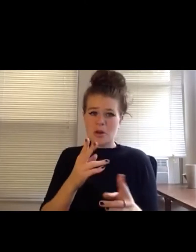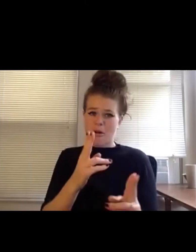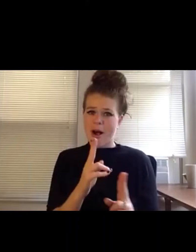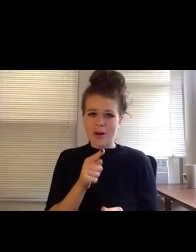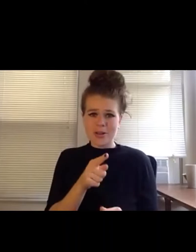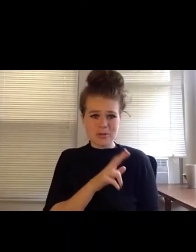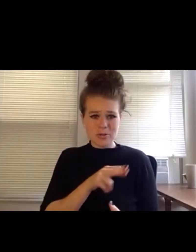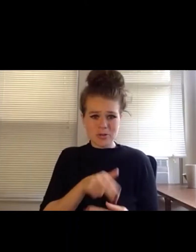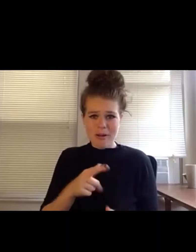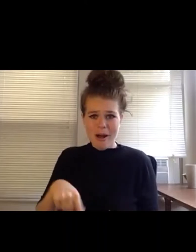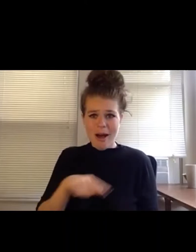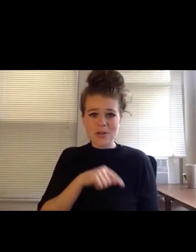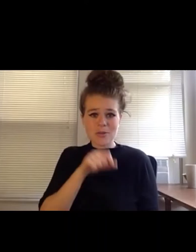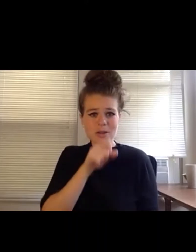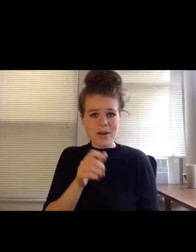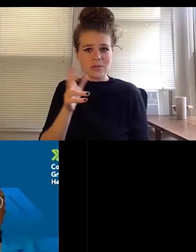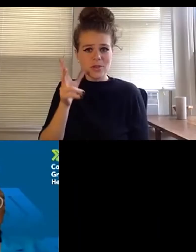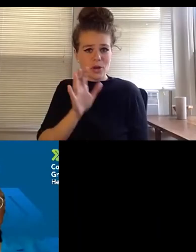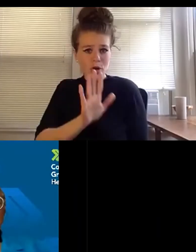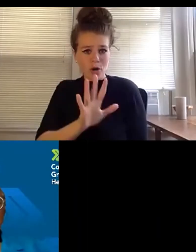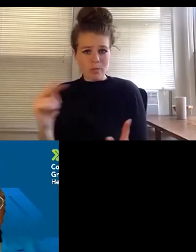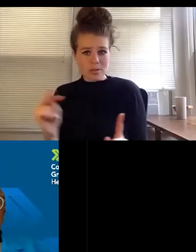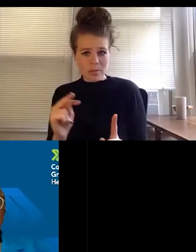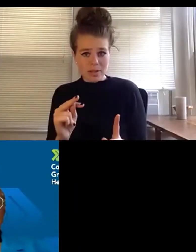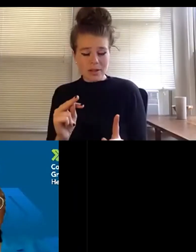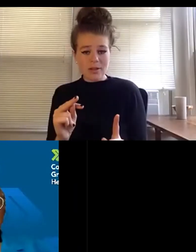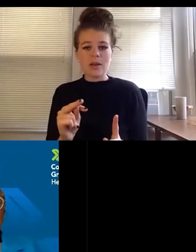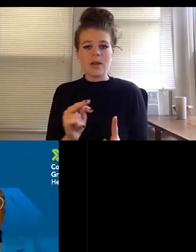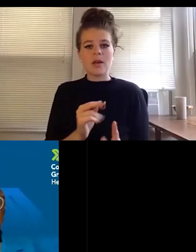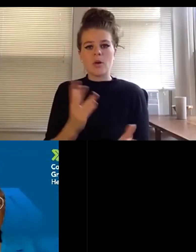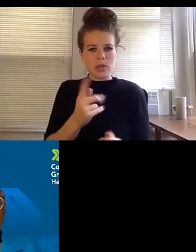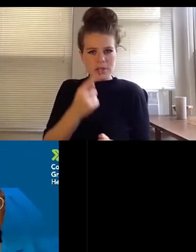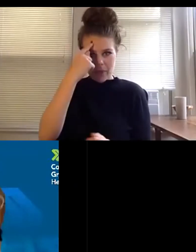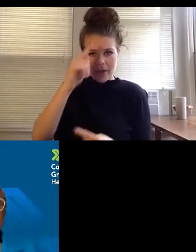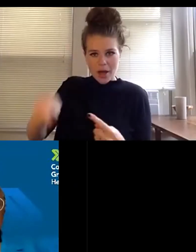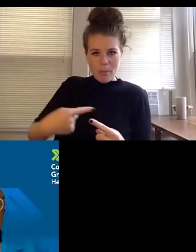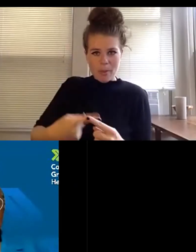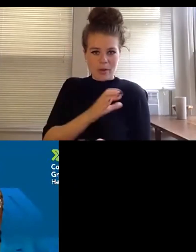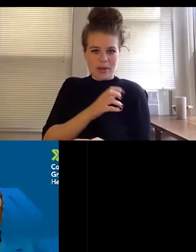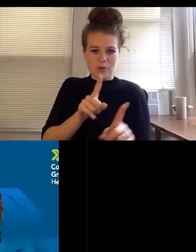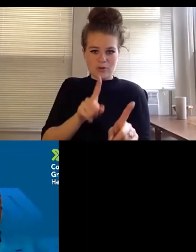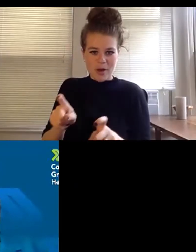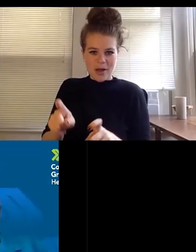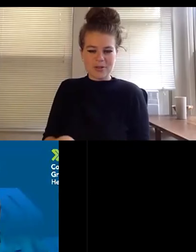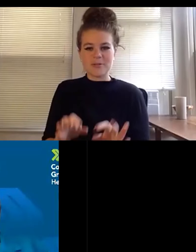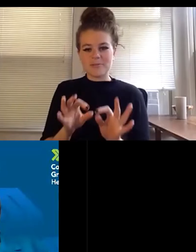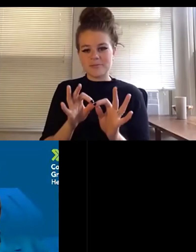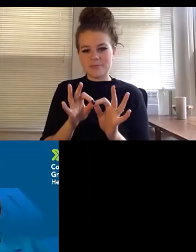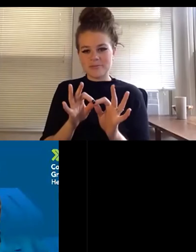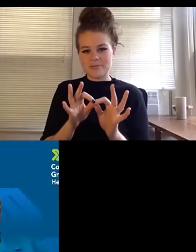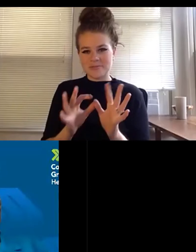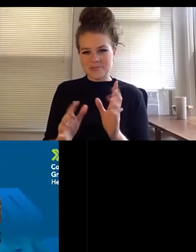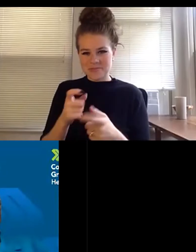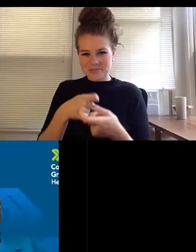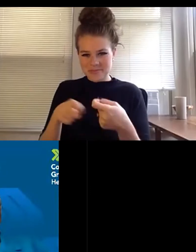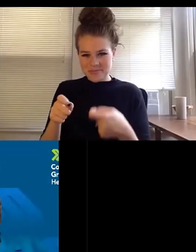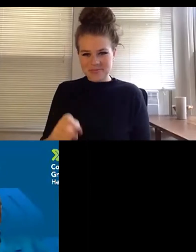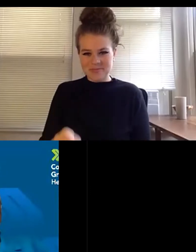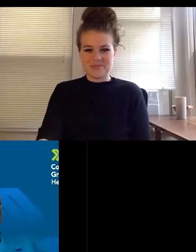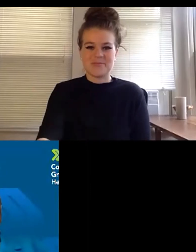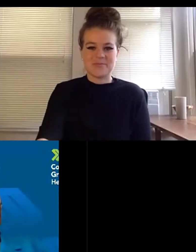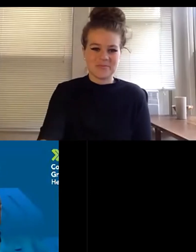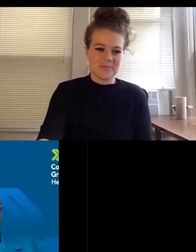us, and we would love to hear her perspective and what she thinks about clinical trial. Thank you so much, Phyllis.